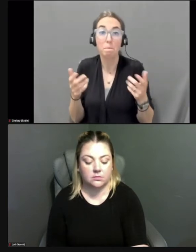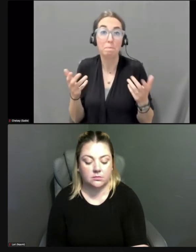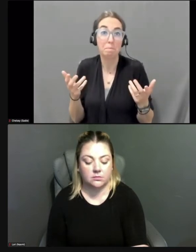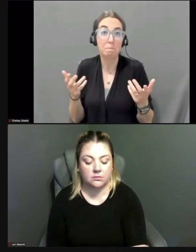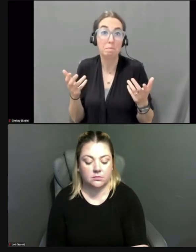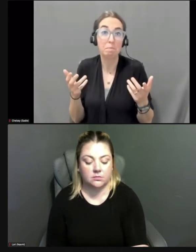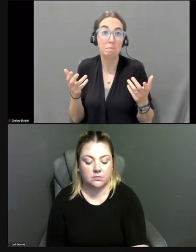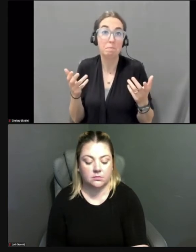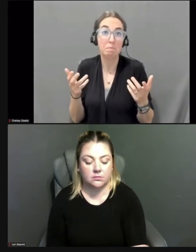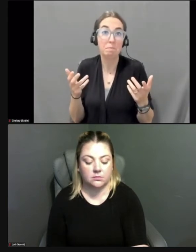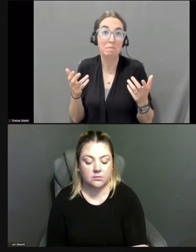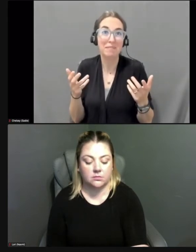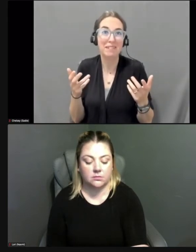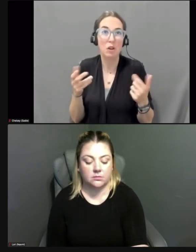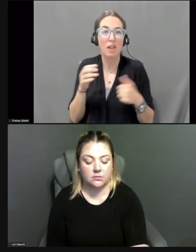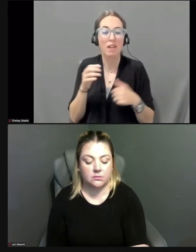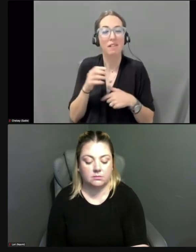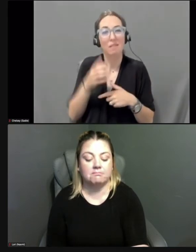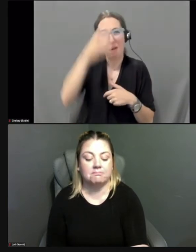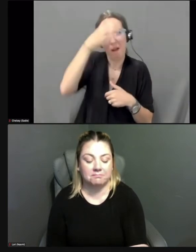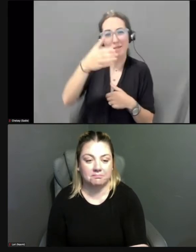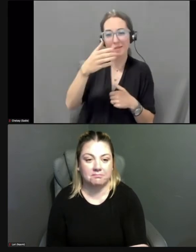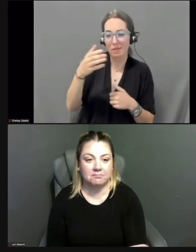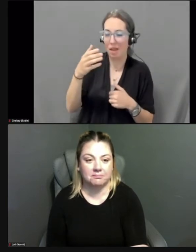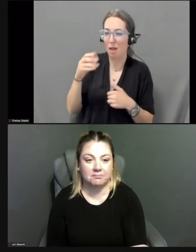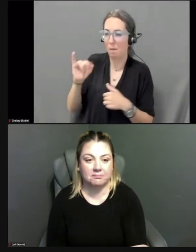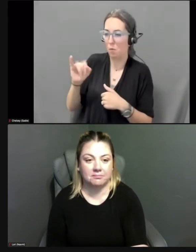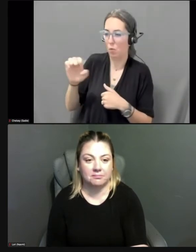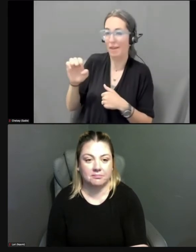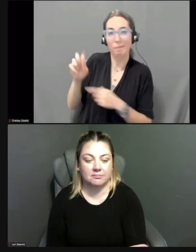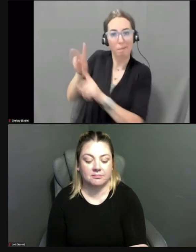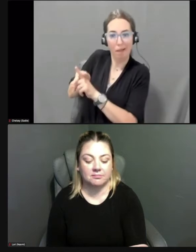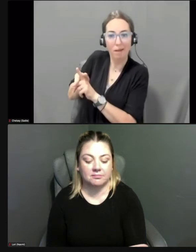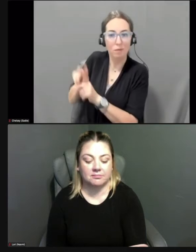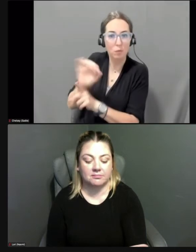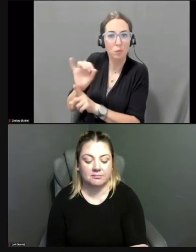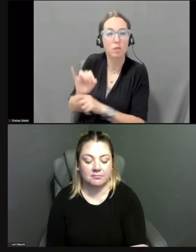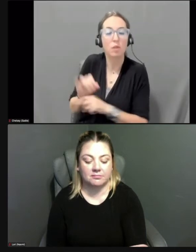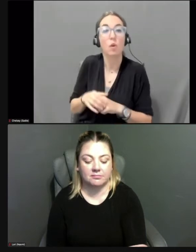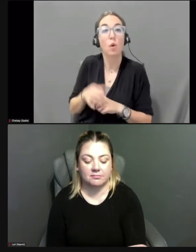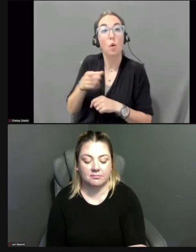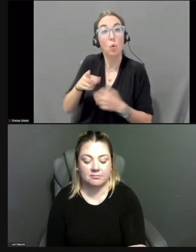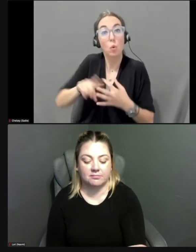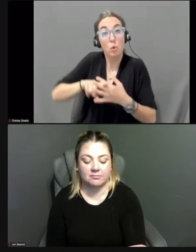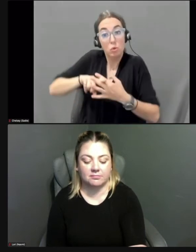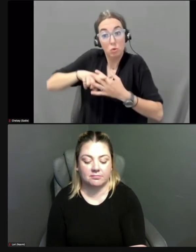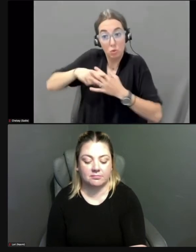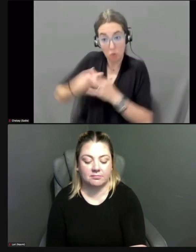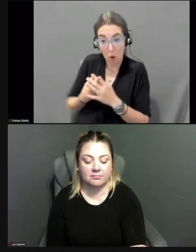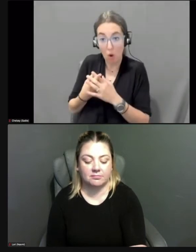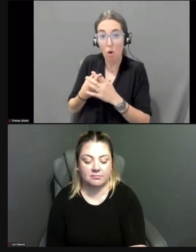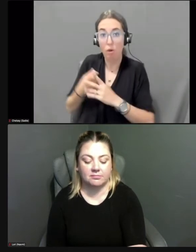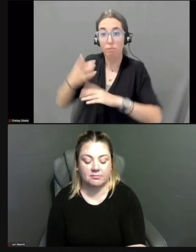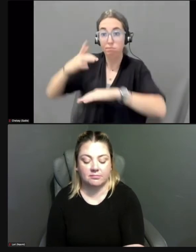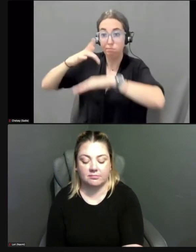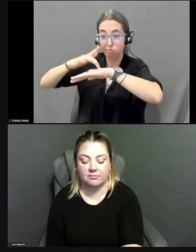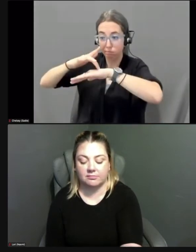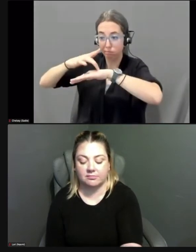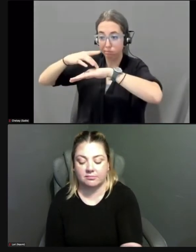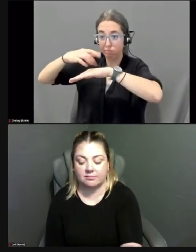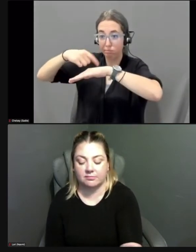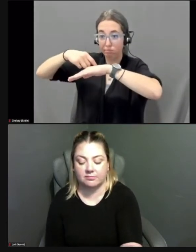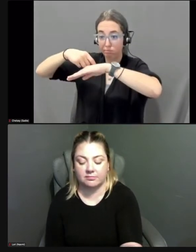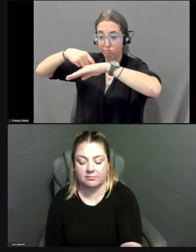for intuitive eating too. You're introduced to a thing and you make it into what your mind wants it to be, but